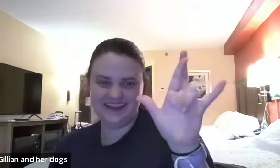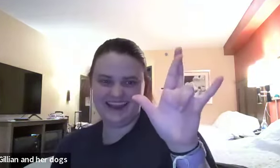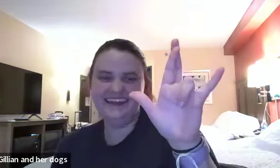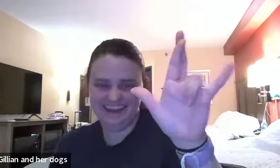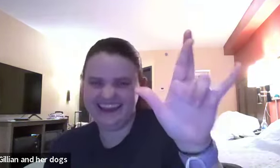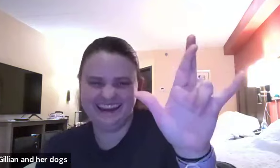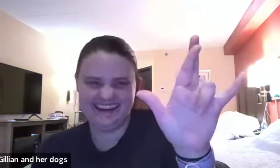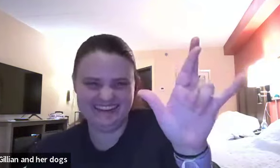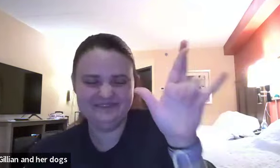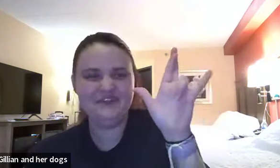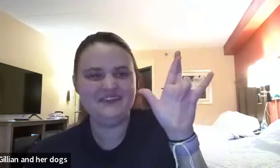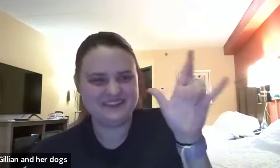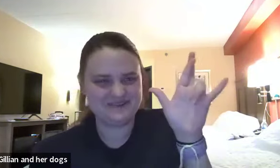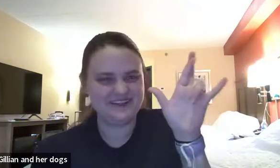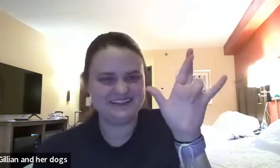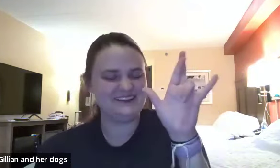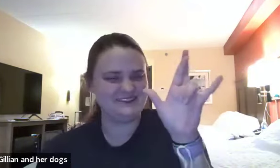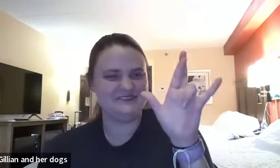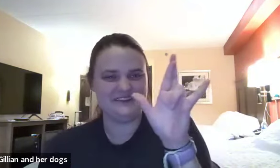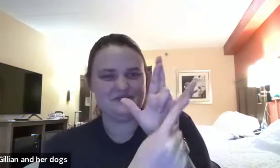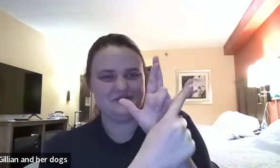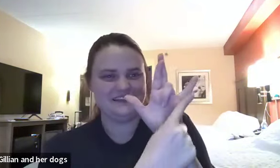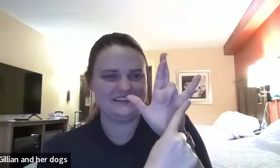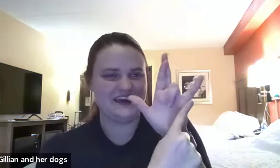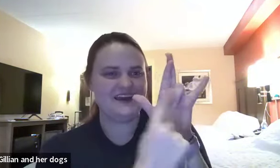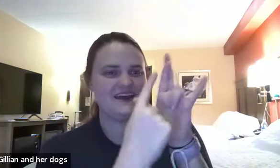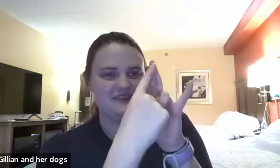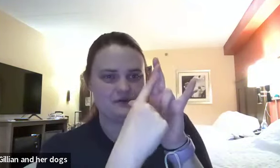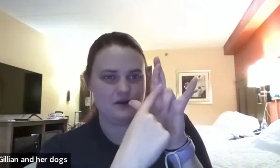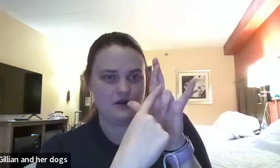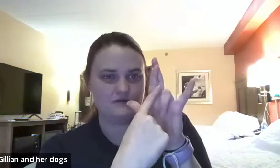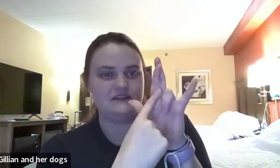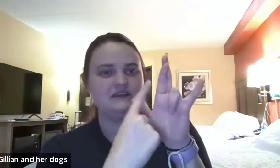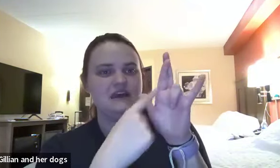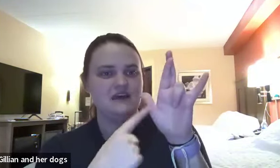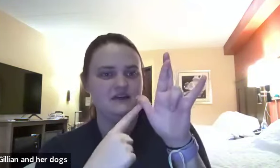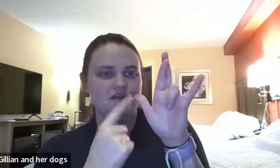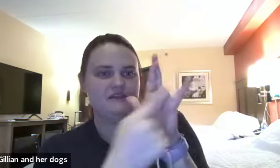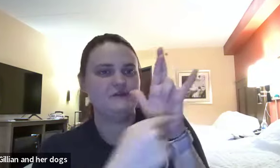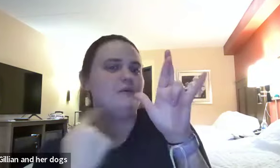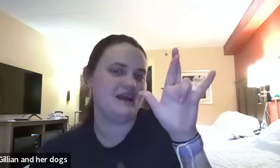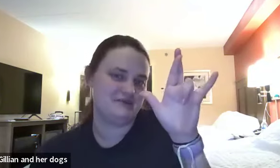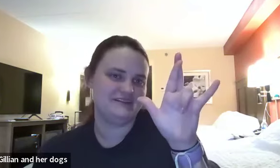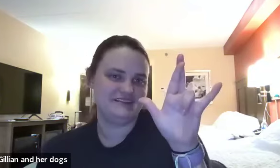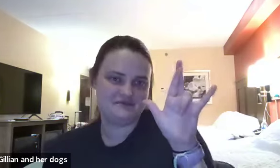Yeah, I know. This one is also a really cool one. It's I, the really L, and then the Y. I really love you.